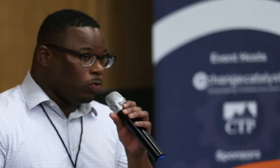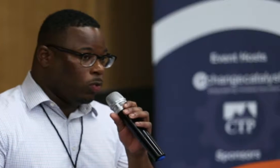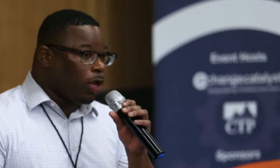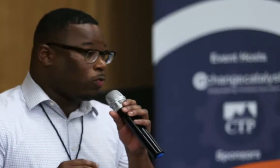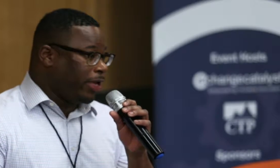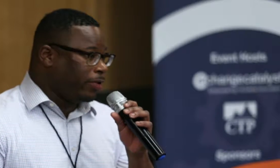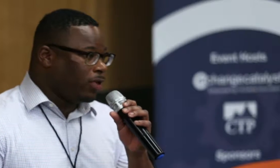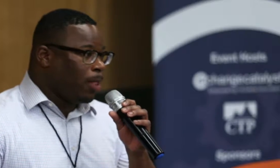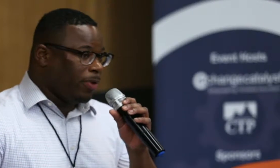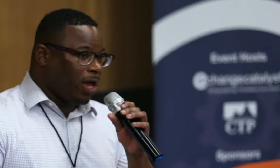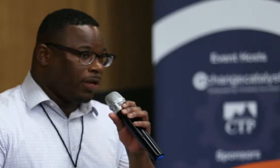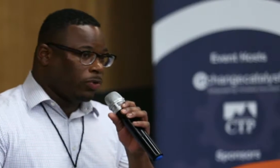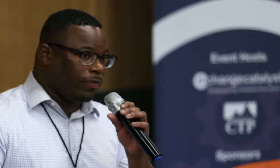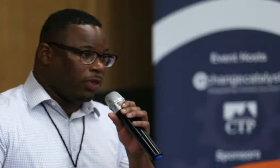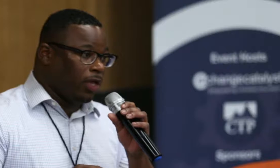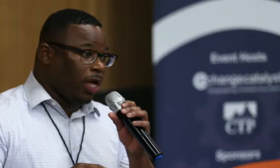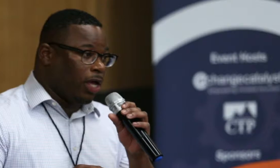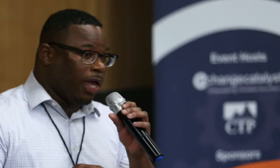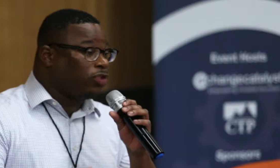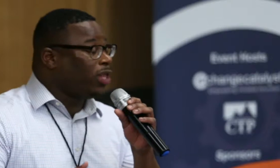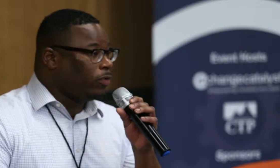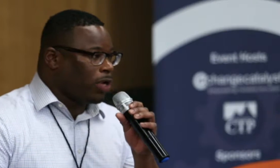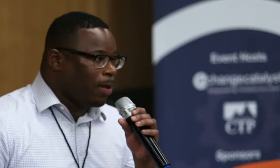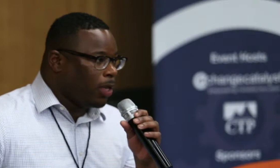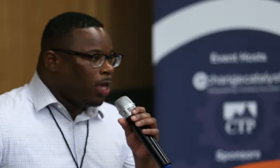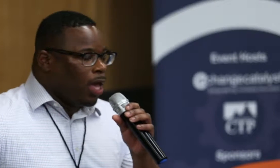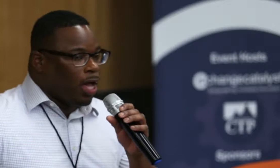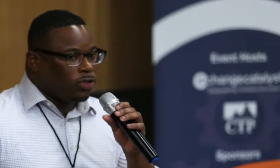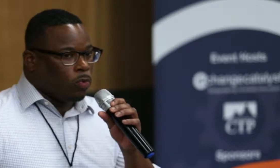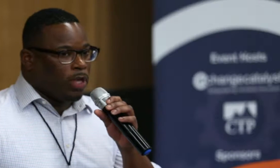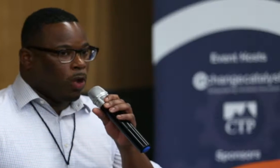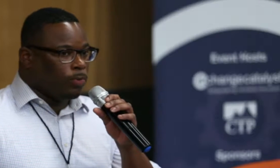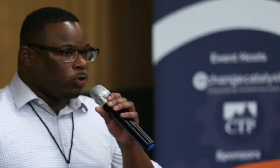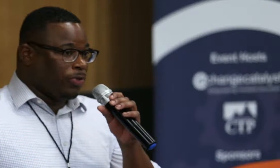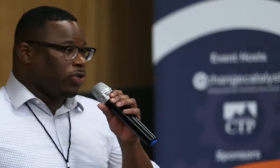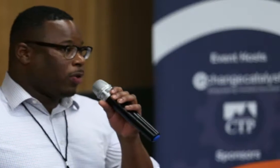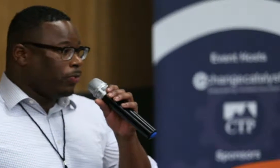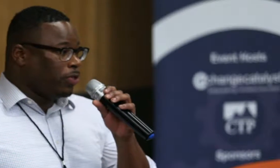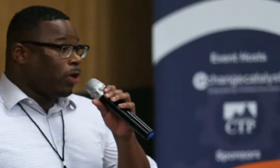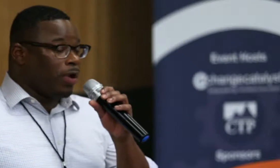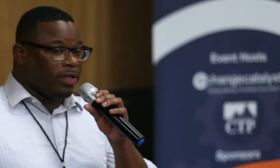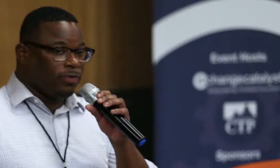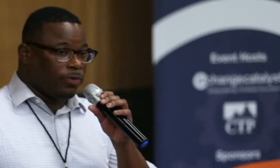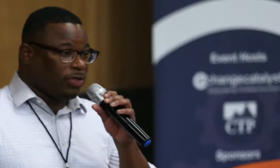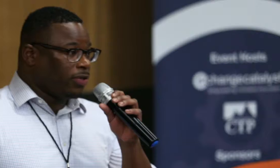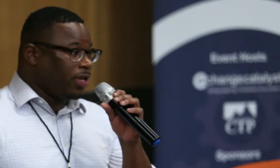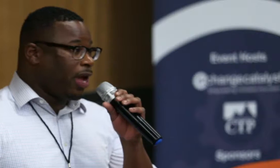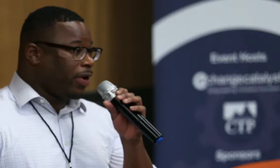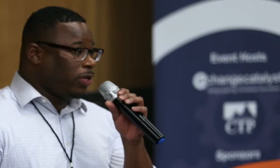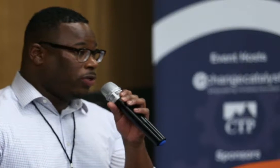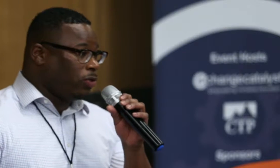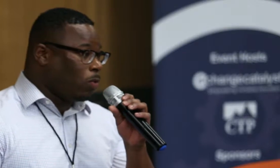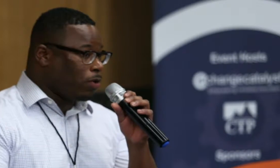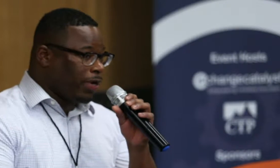access to careers beyond sort of entry-level job. So we hope to position our students, our grads, for success